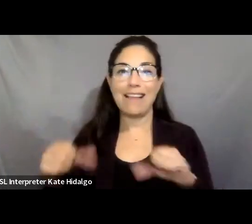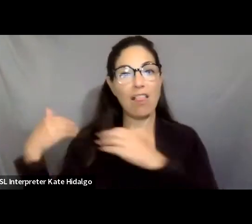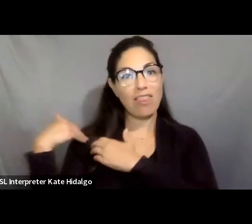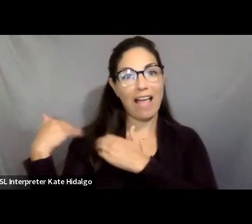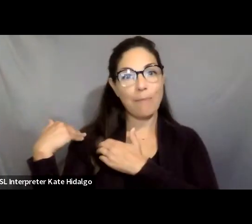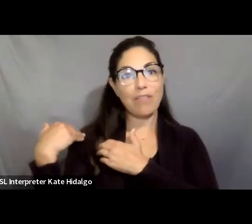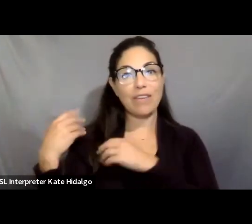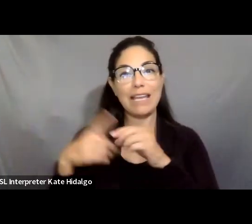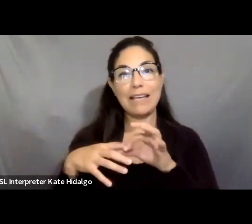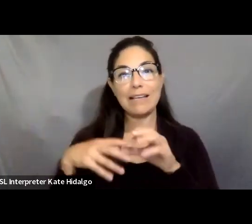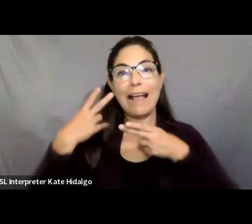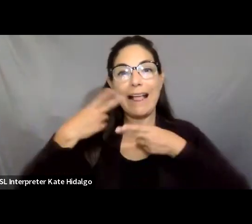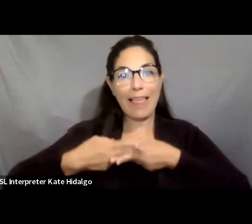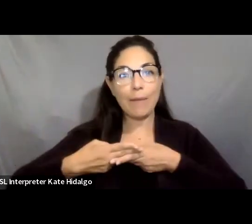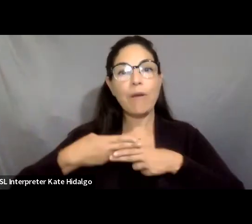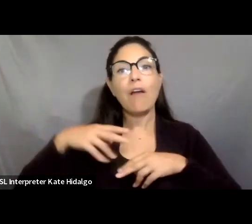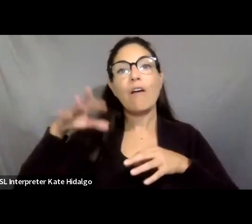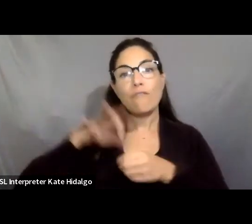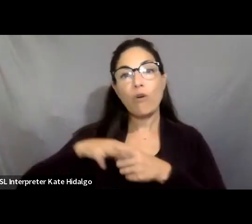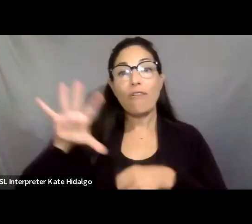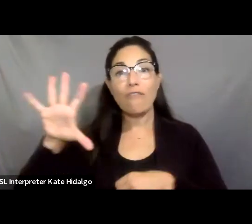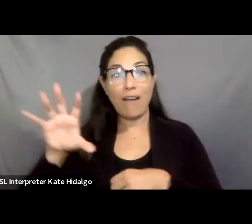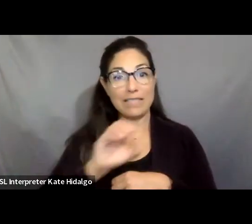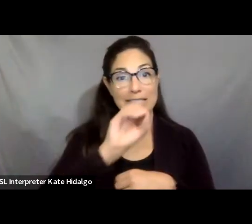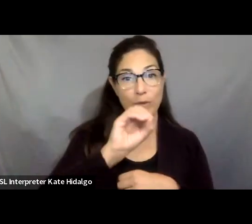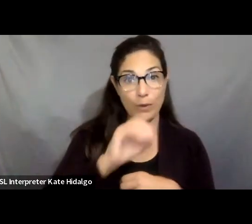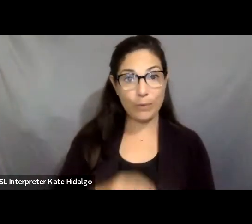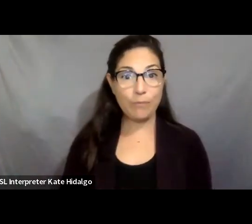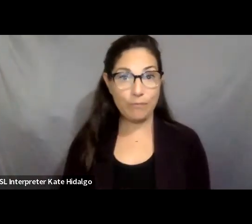claim with a vote of 5-0.